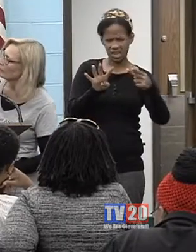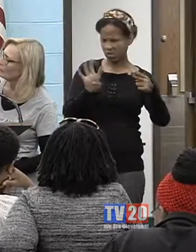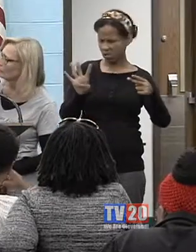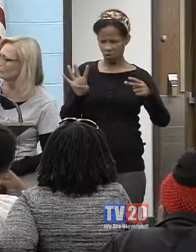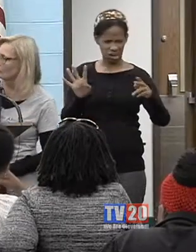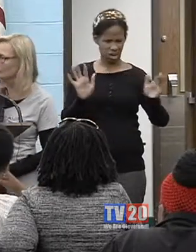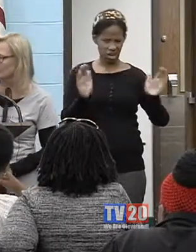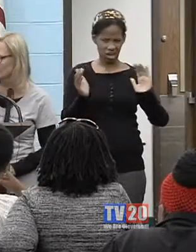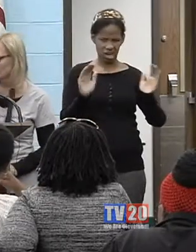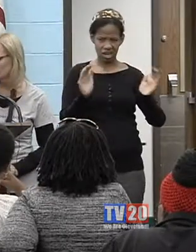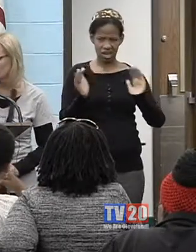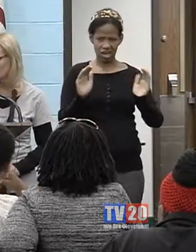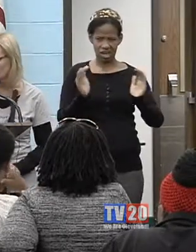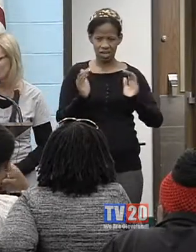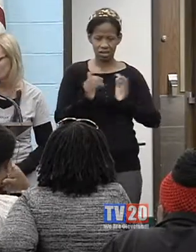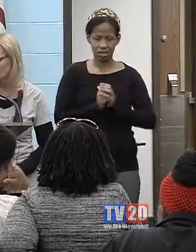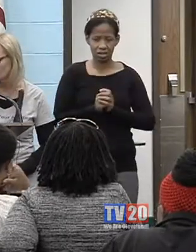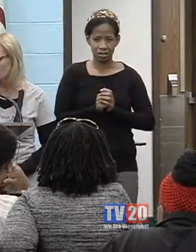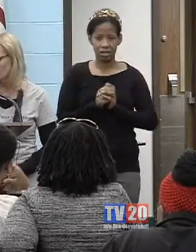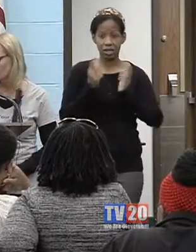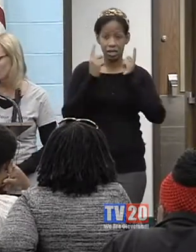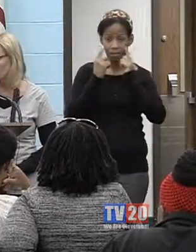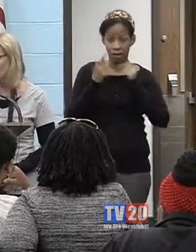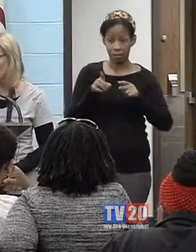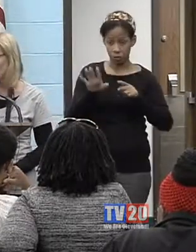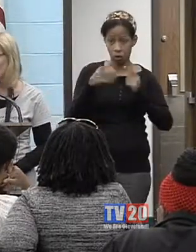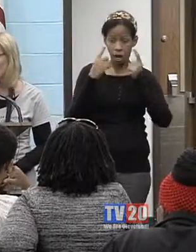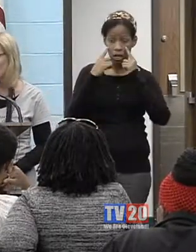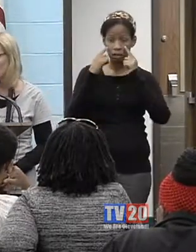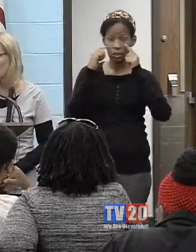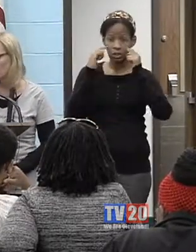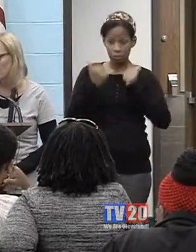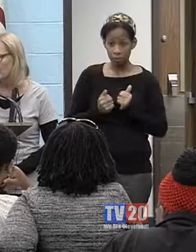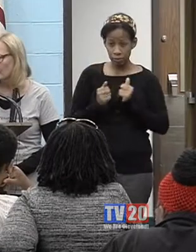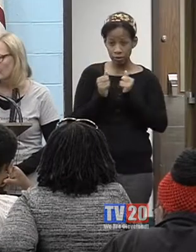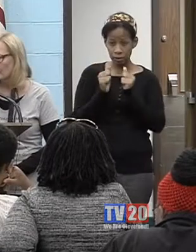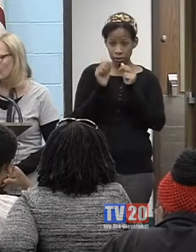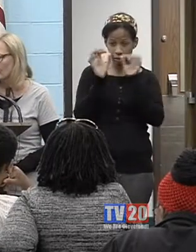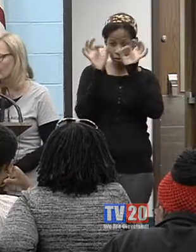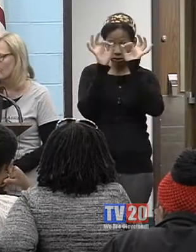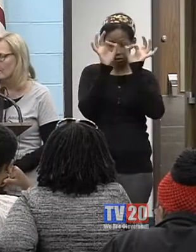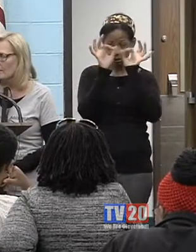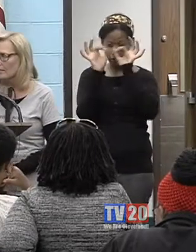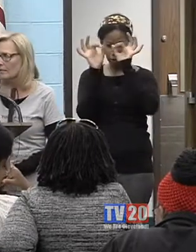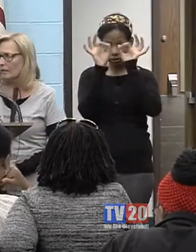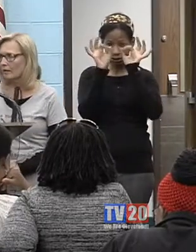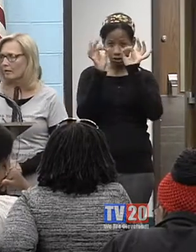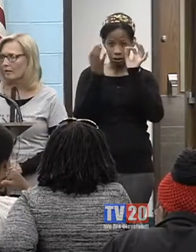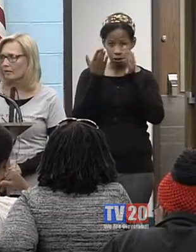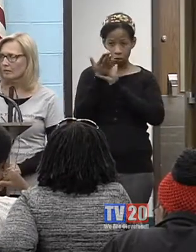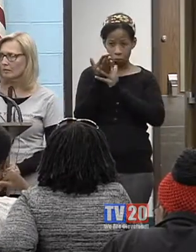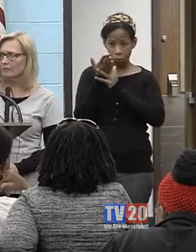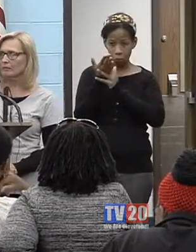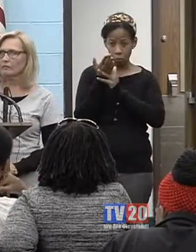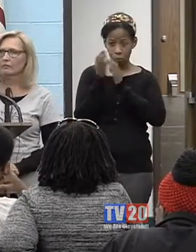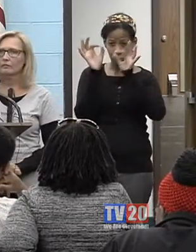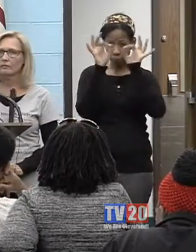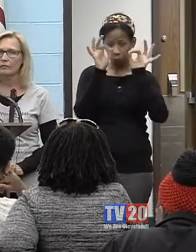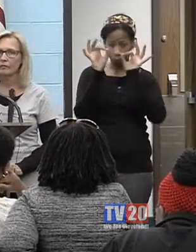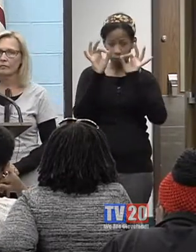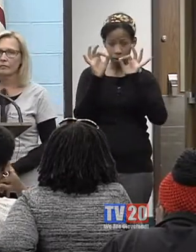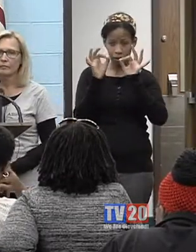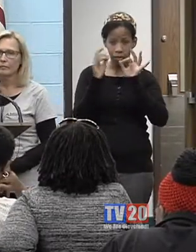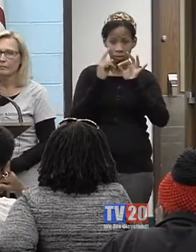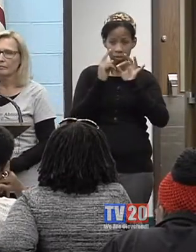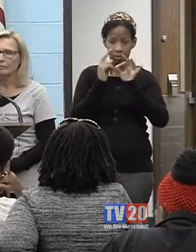happen? Now, if you have macular degeneration, or you only have small spots that you can see through, is that you